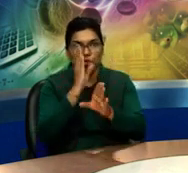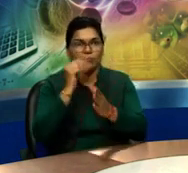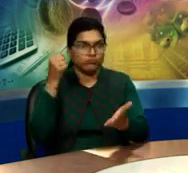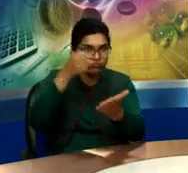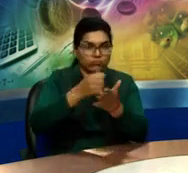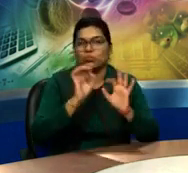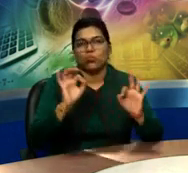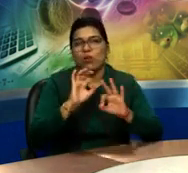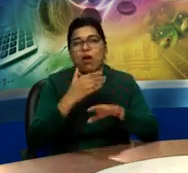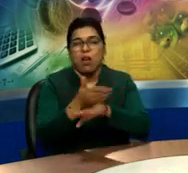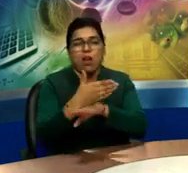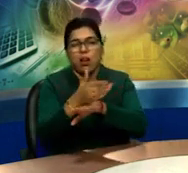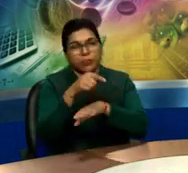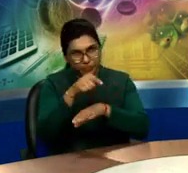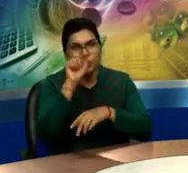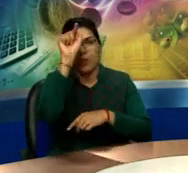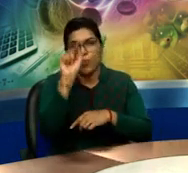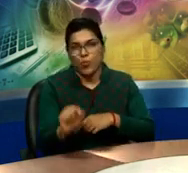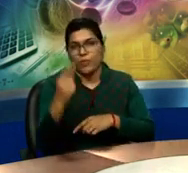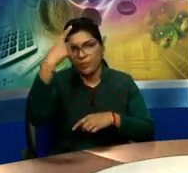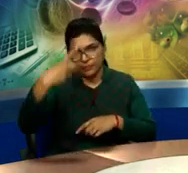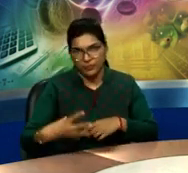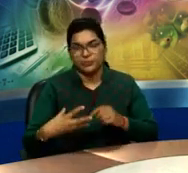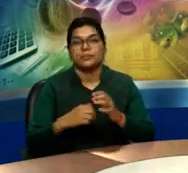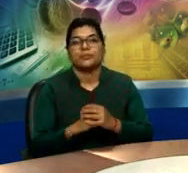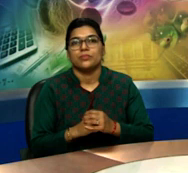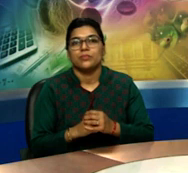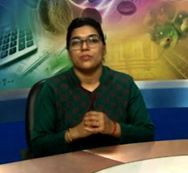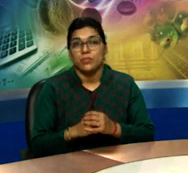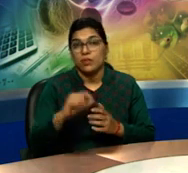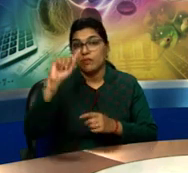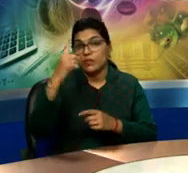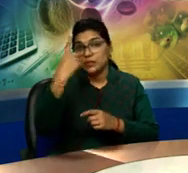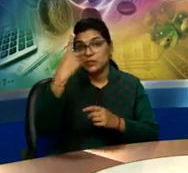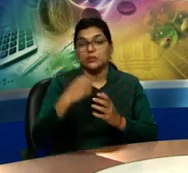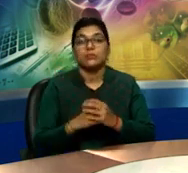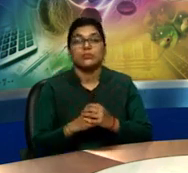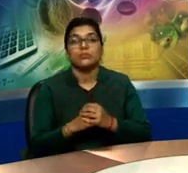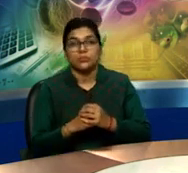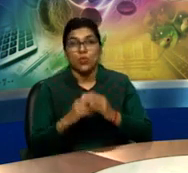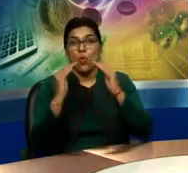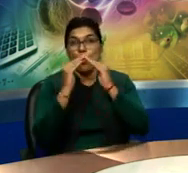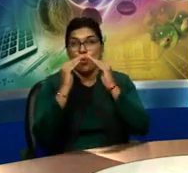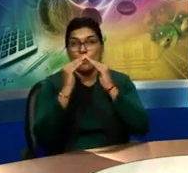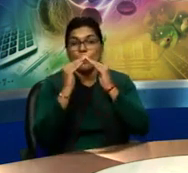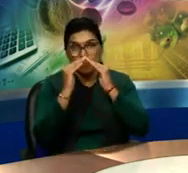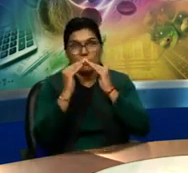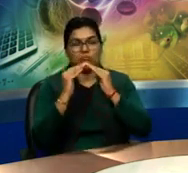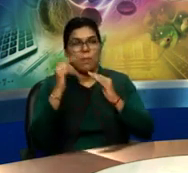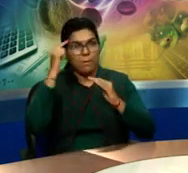explains the topic as irregular and lack punctuality. The first point under this